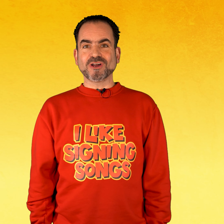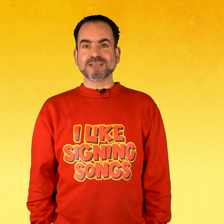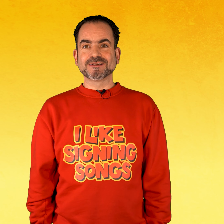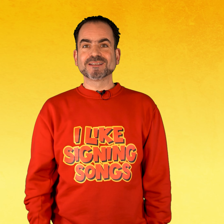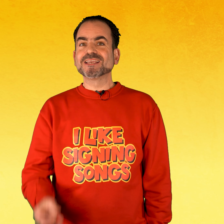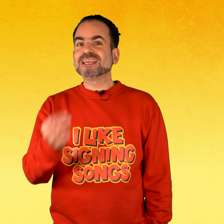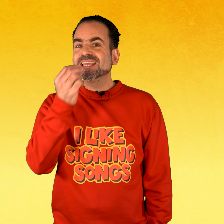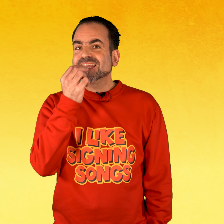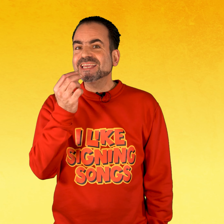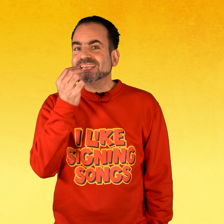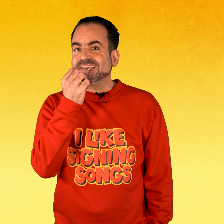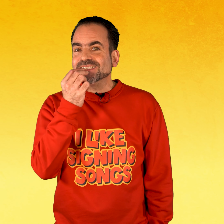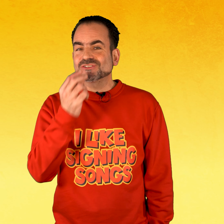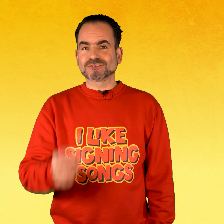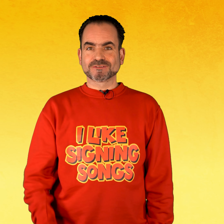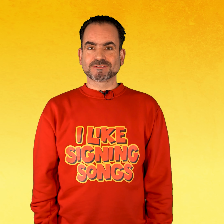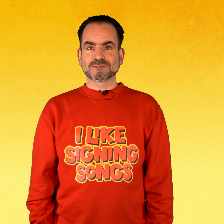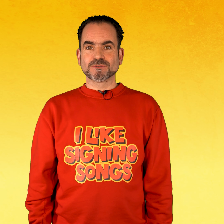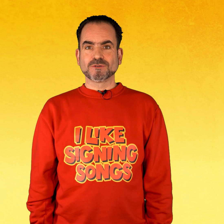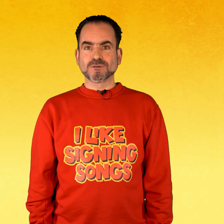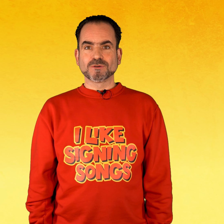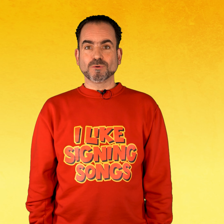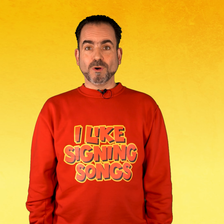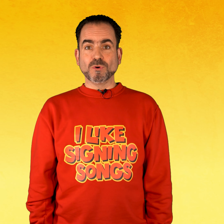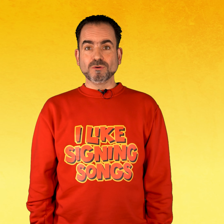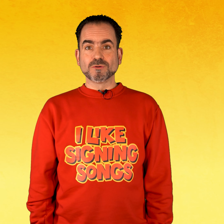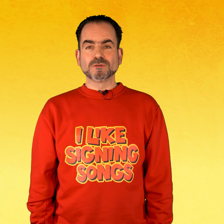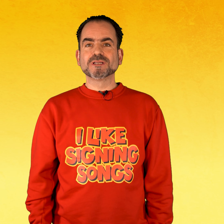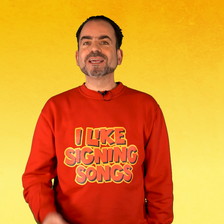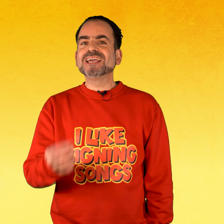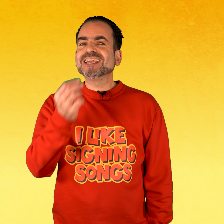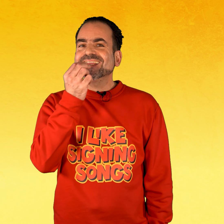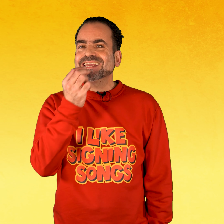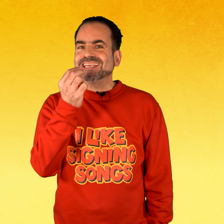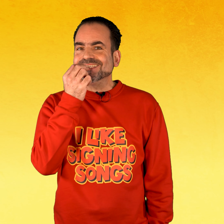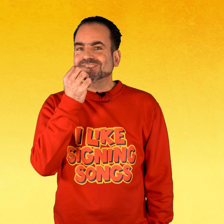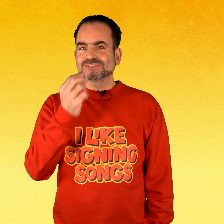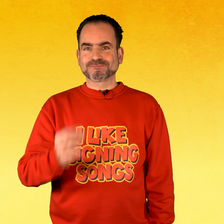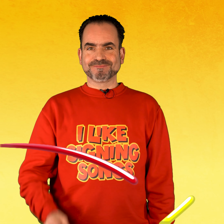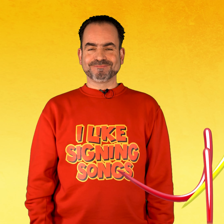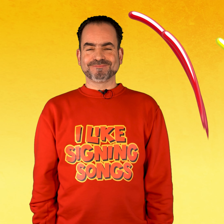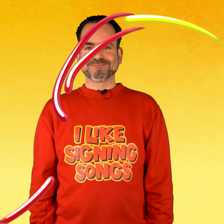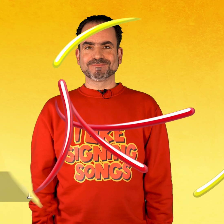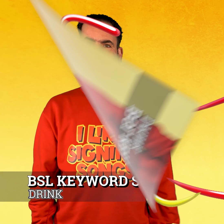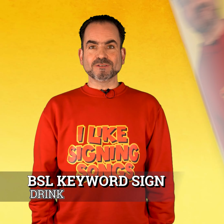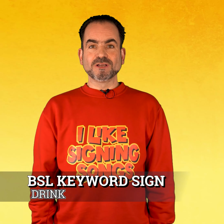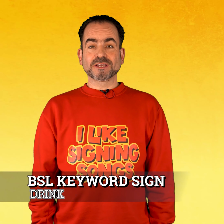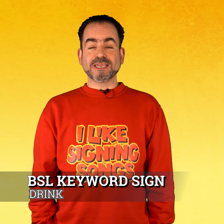try eat. One more, eat. BSL,